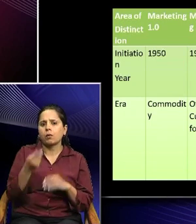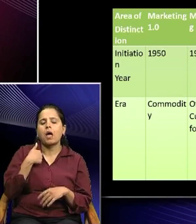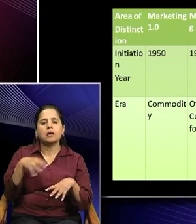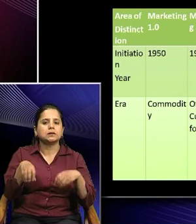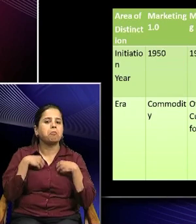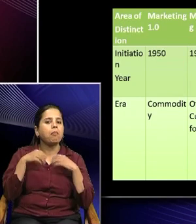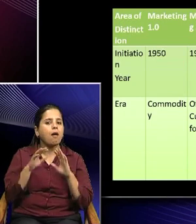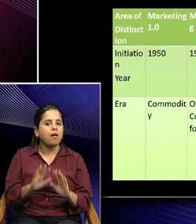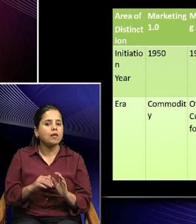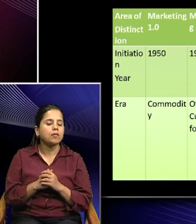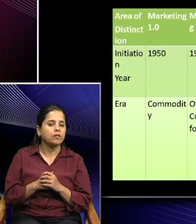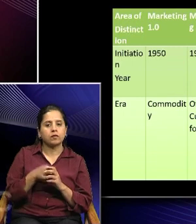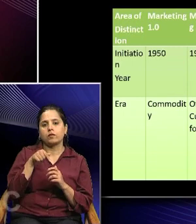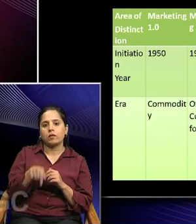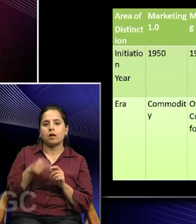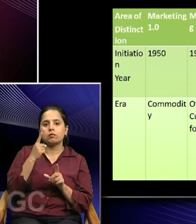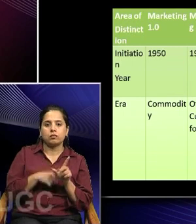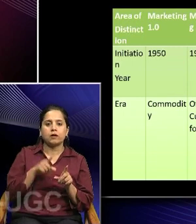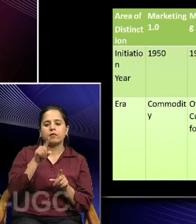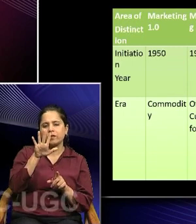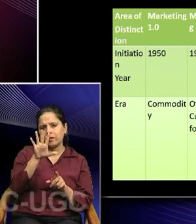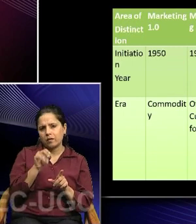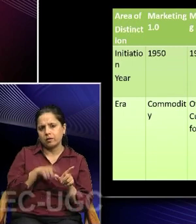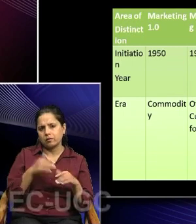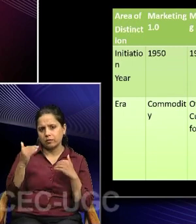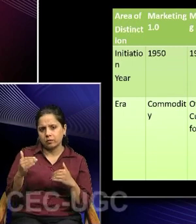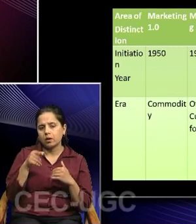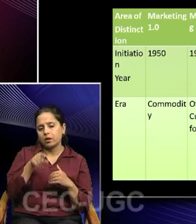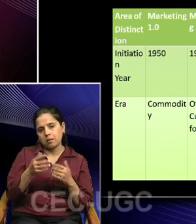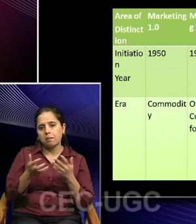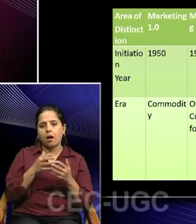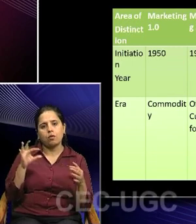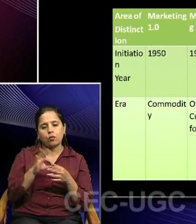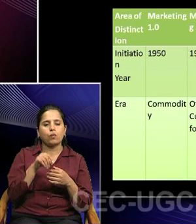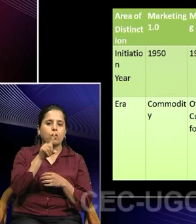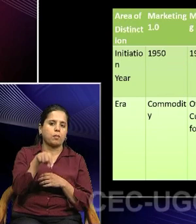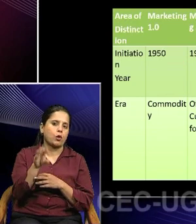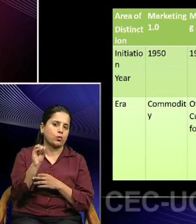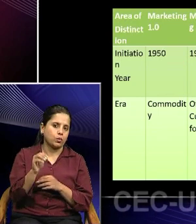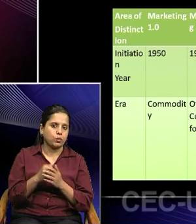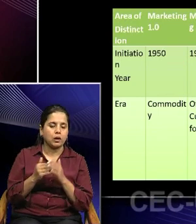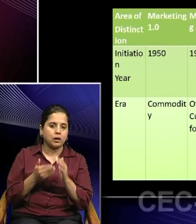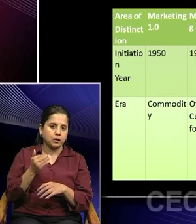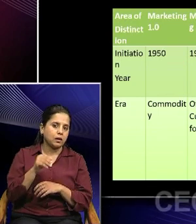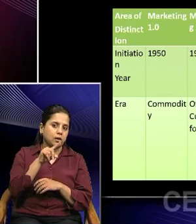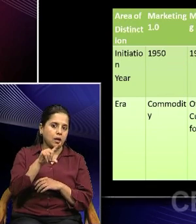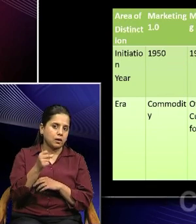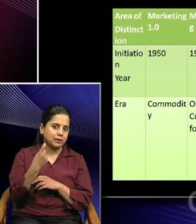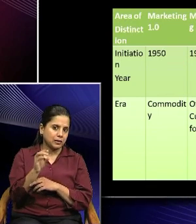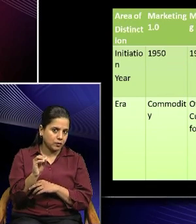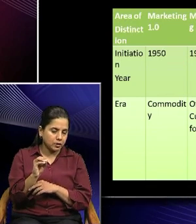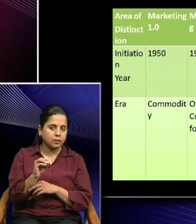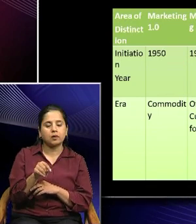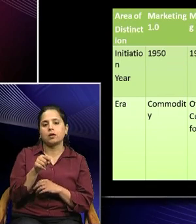that the decade of 50s actually belongs to marketing 1.0. Then came 1970s,